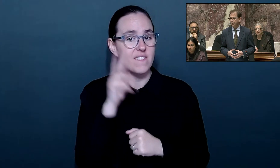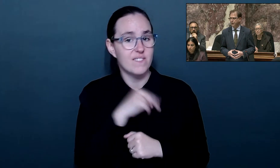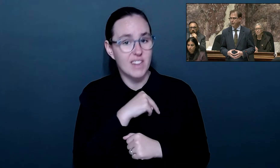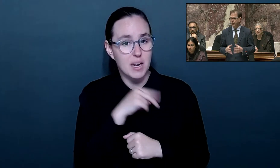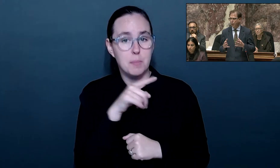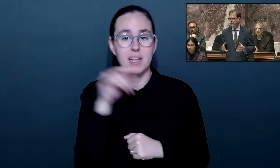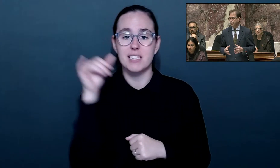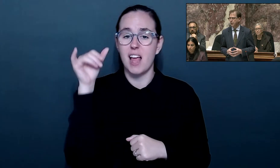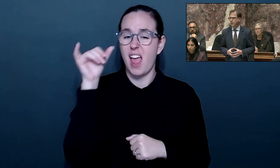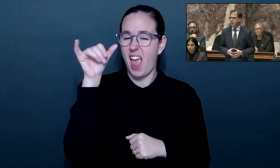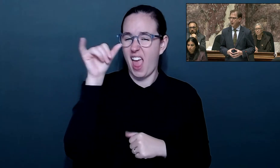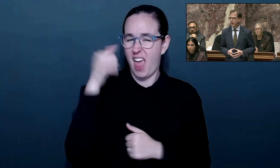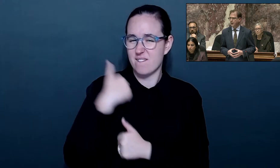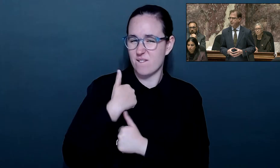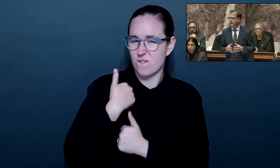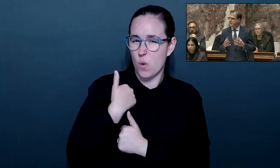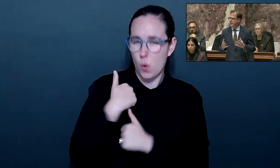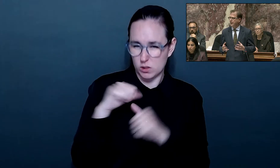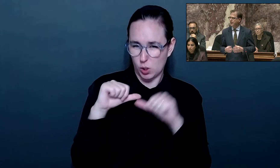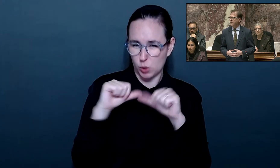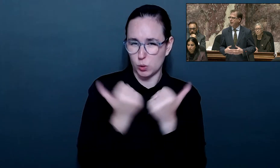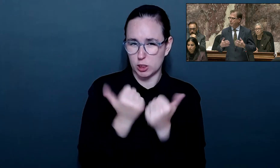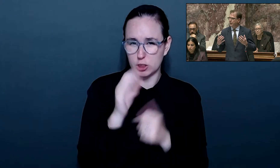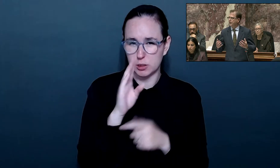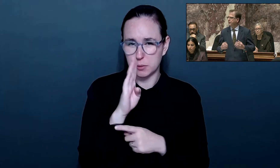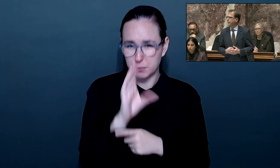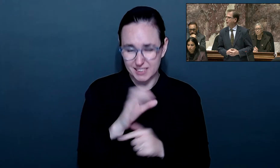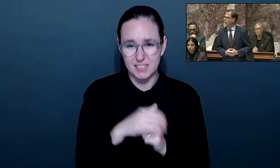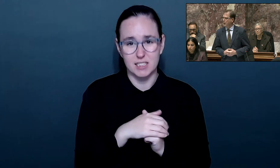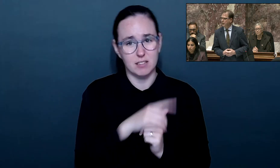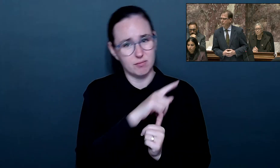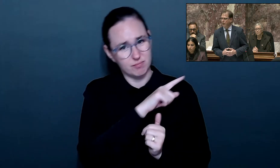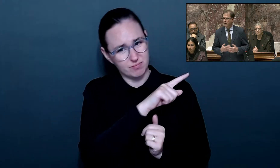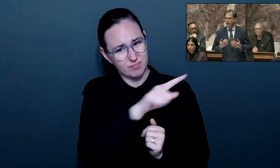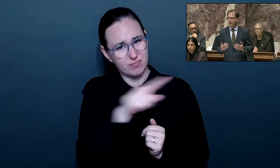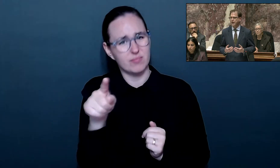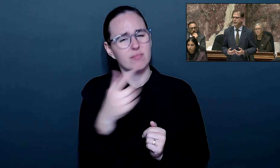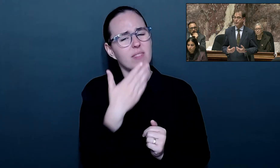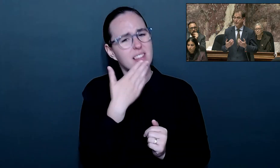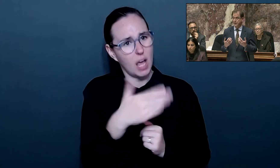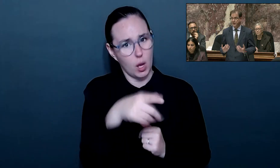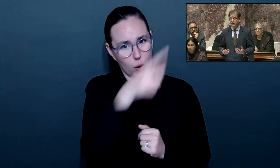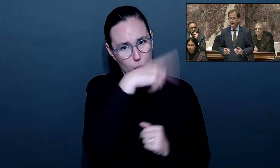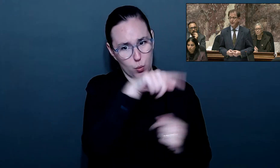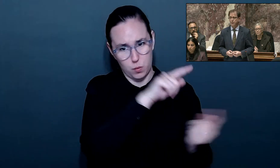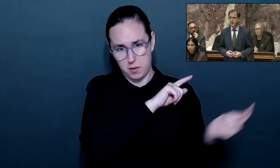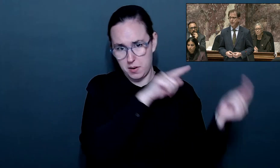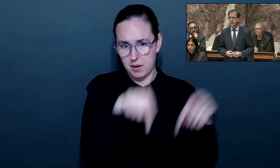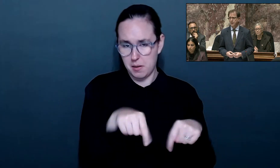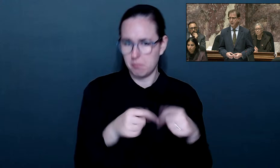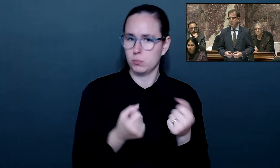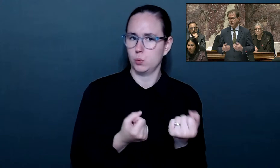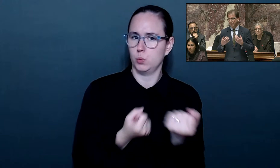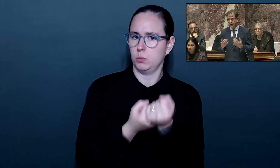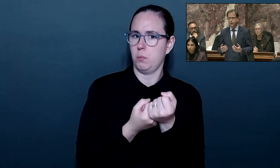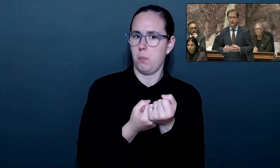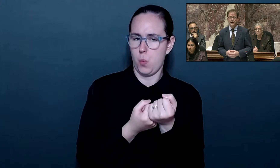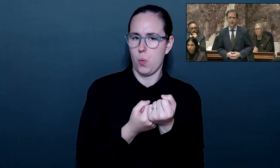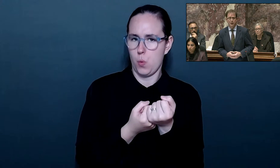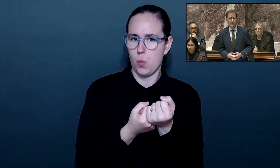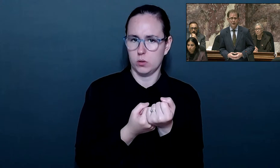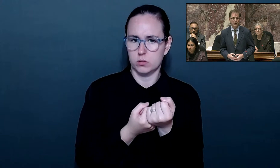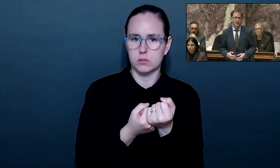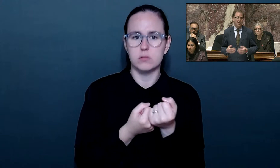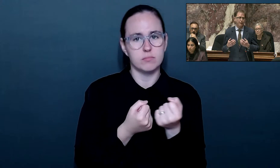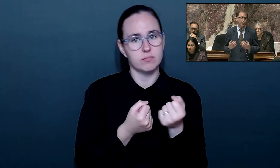supporting this important day today, and please welcome all our guests from the Vietnamese Canadian community, from the Laotian